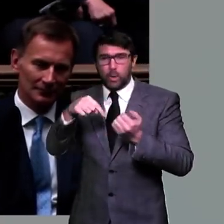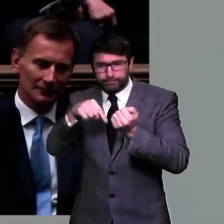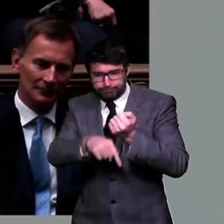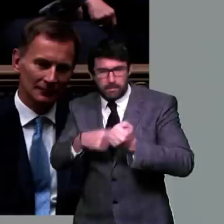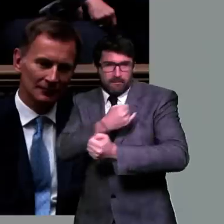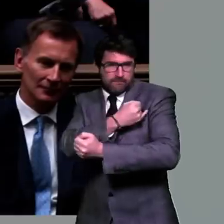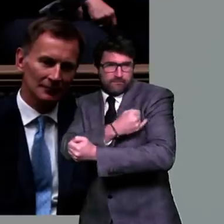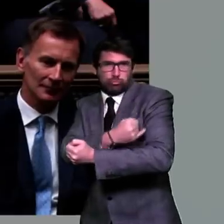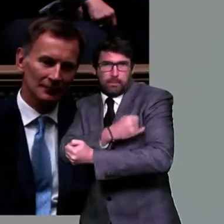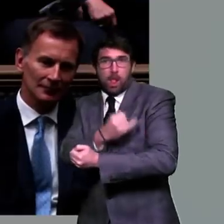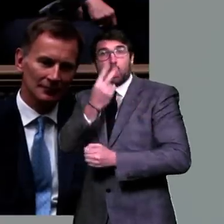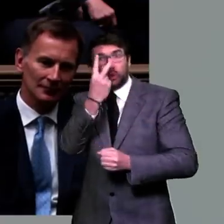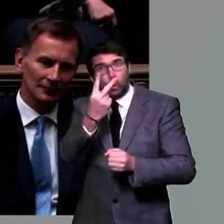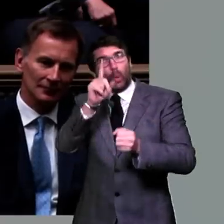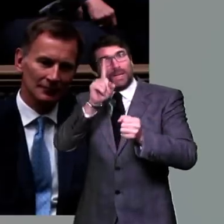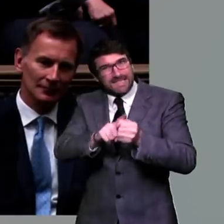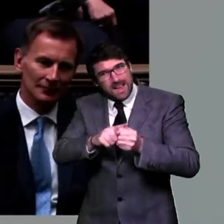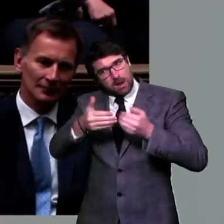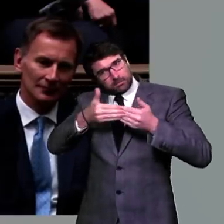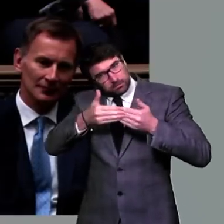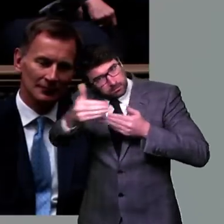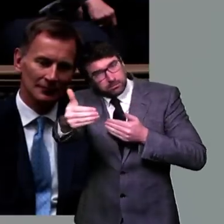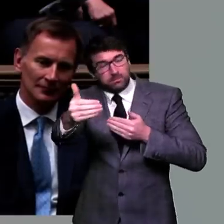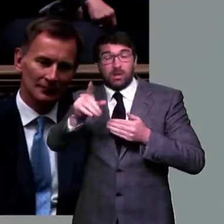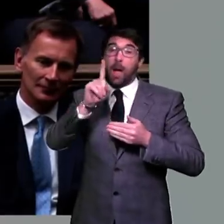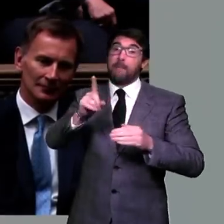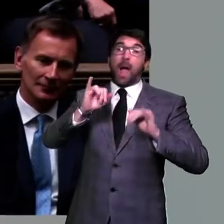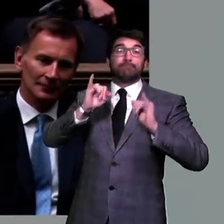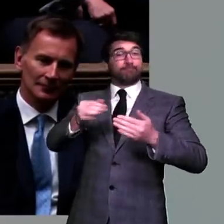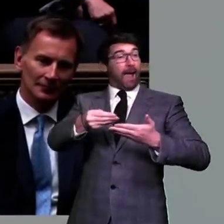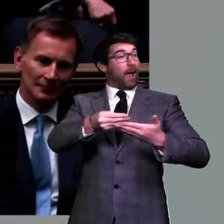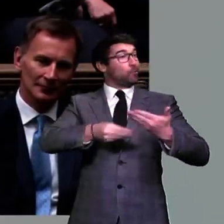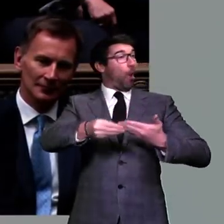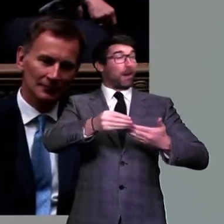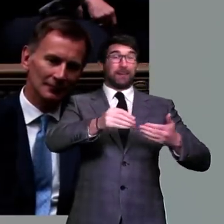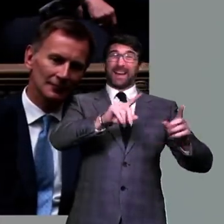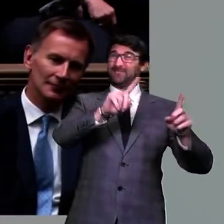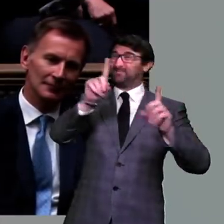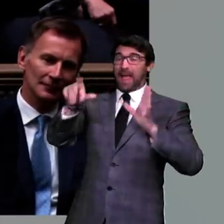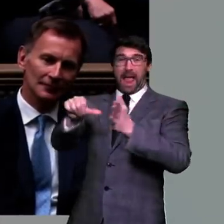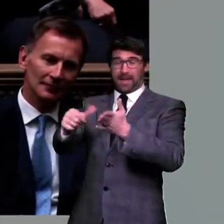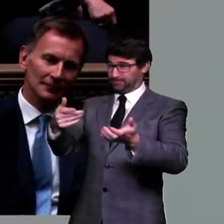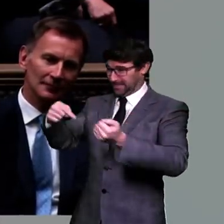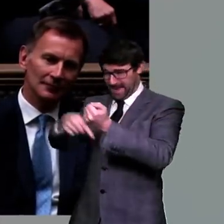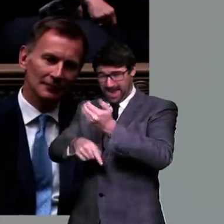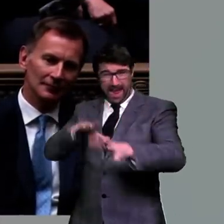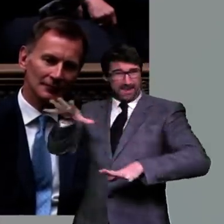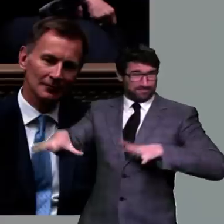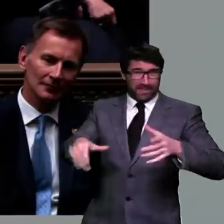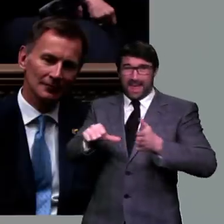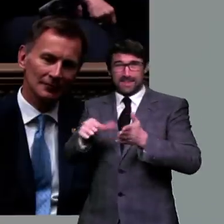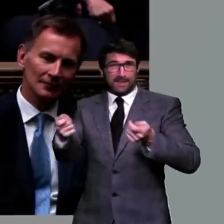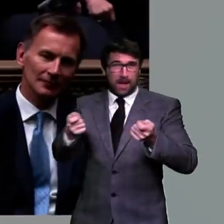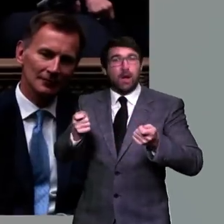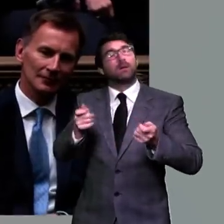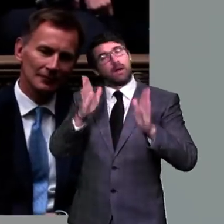I had to take the decision, because of the economic situation, to adjust our policies. I am somebody